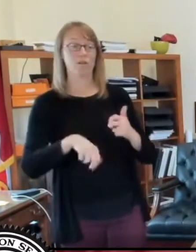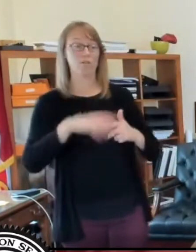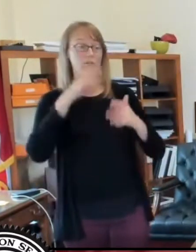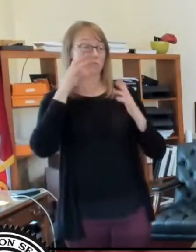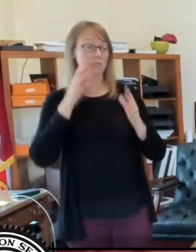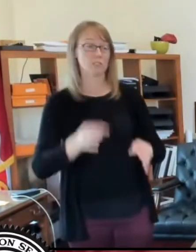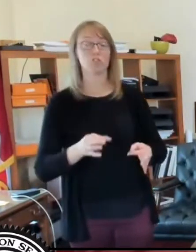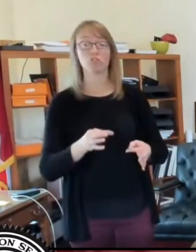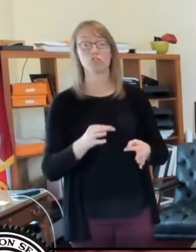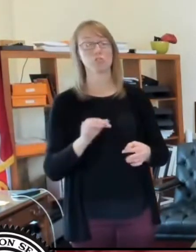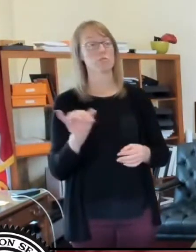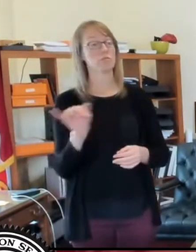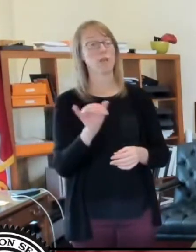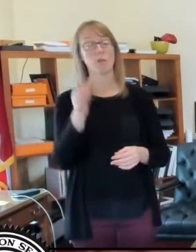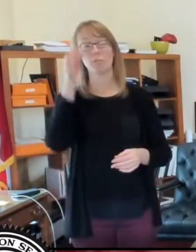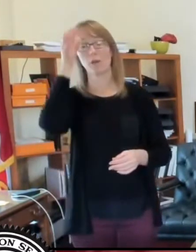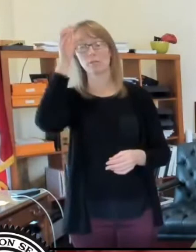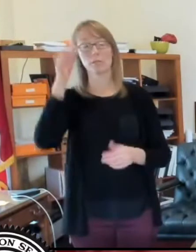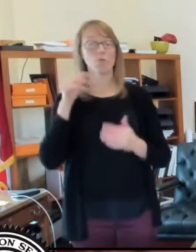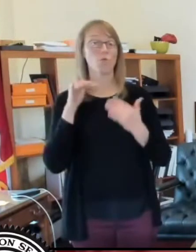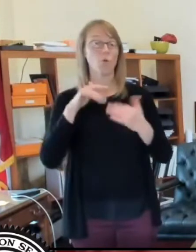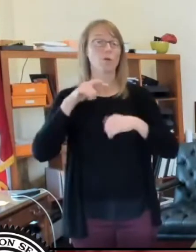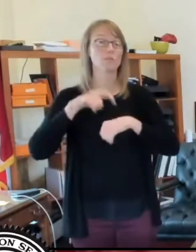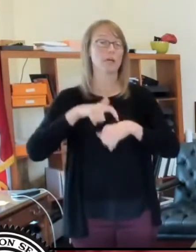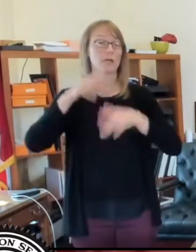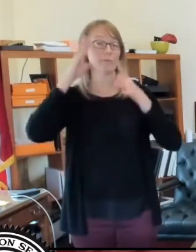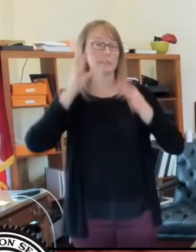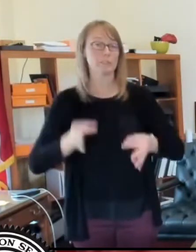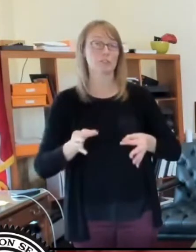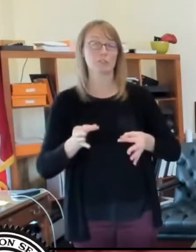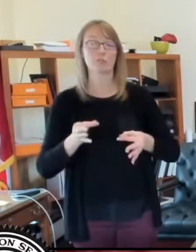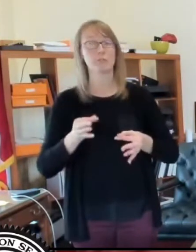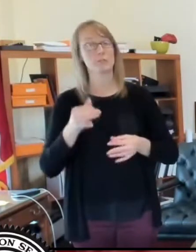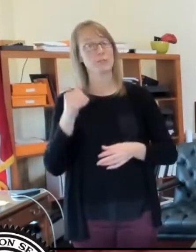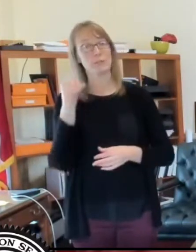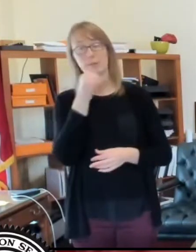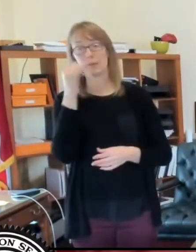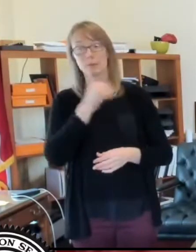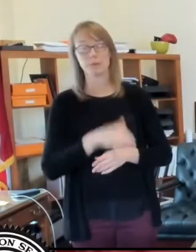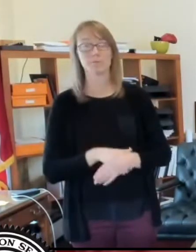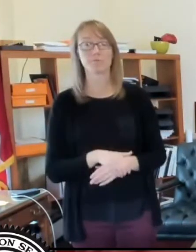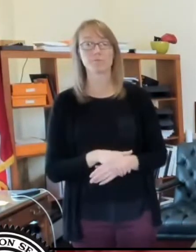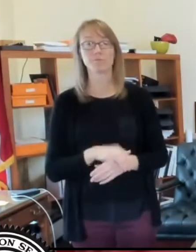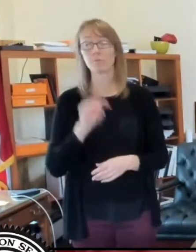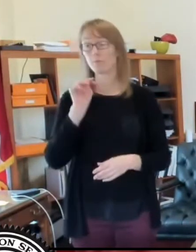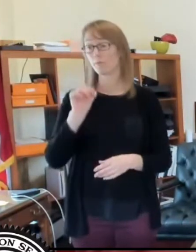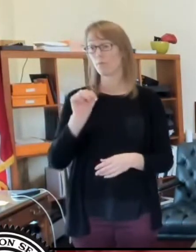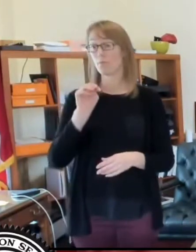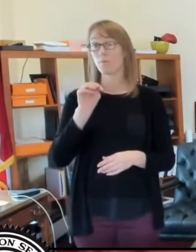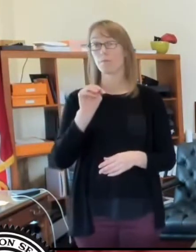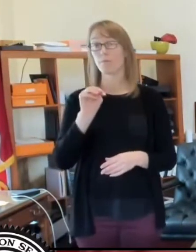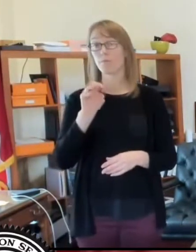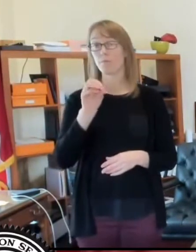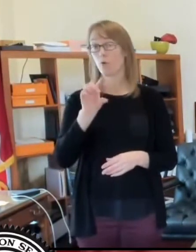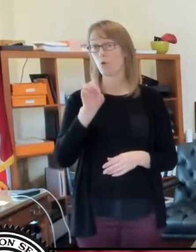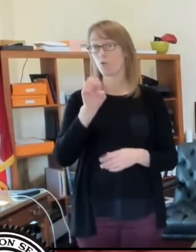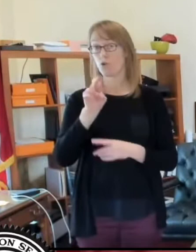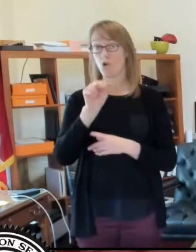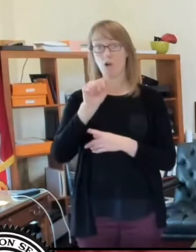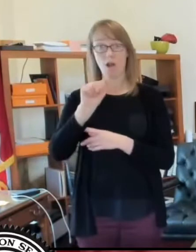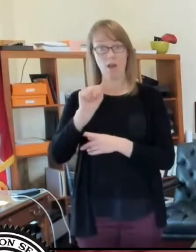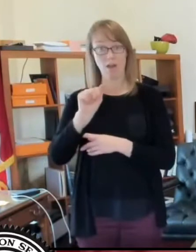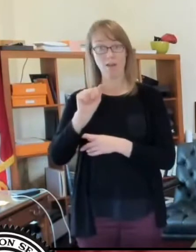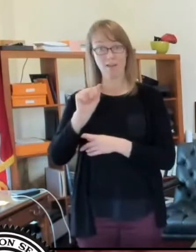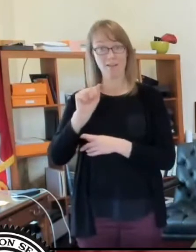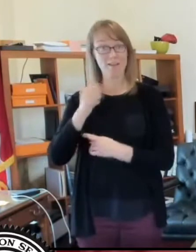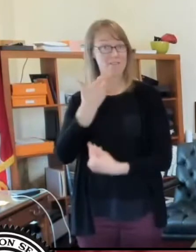So in the news this morning, the Moderna vaccine, they're seeking emergency authorization, the one that was trialed here in St. Louis.